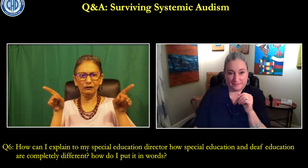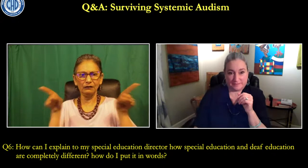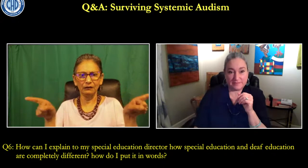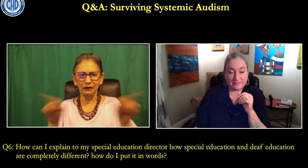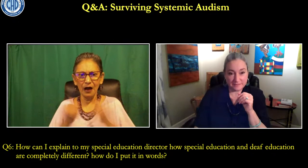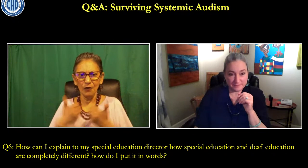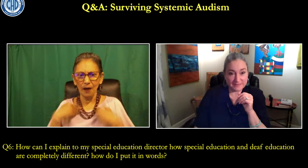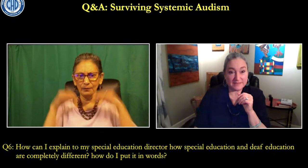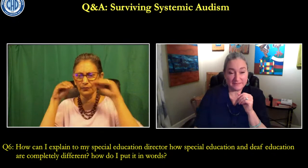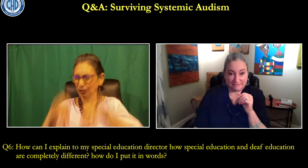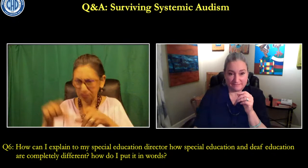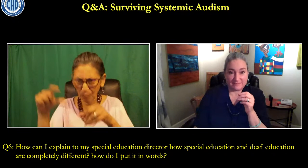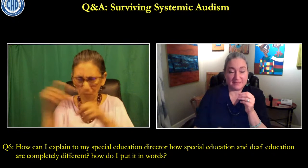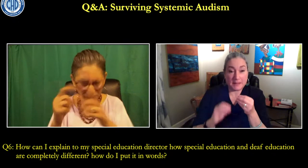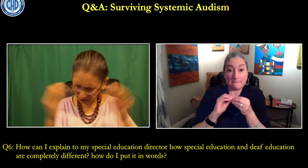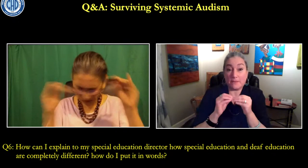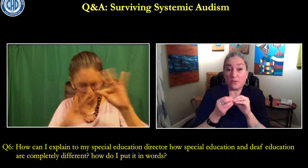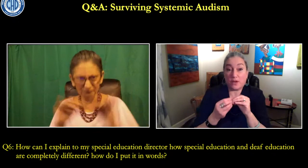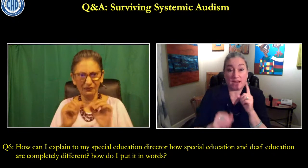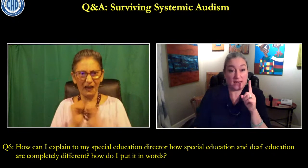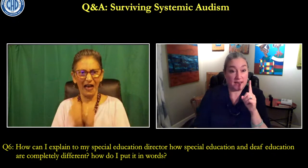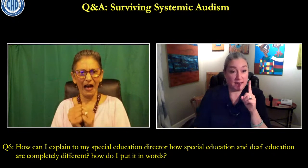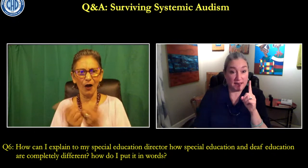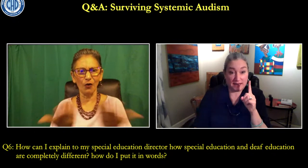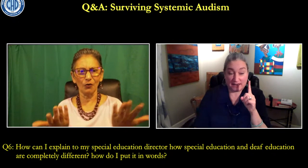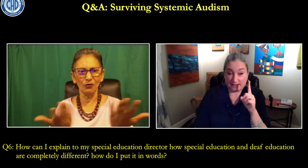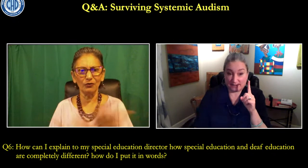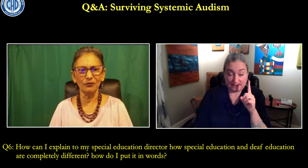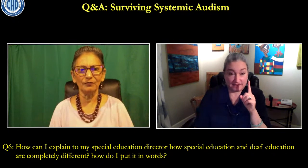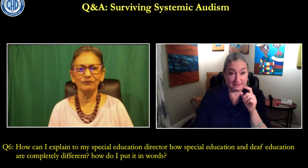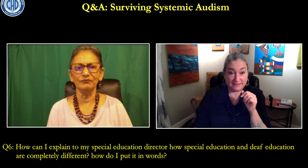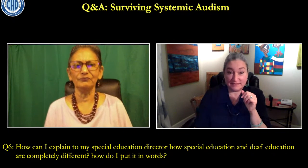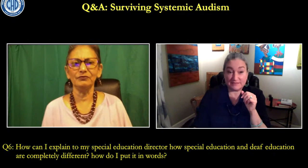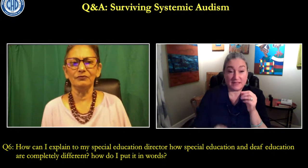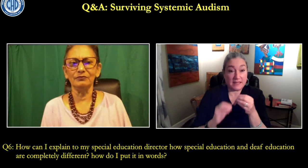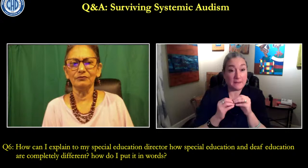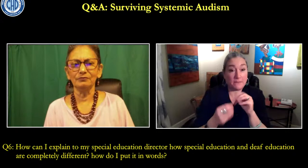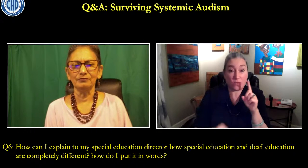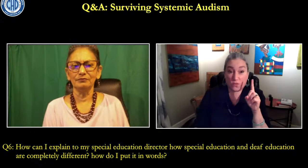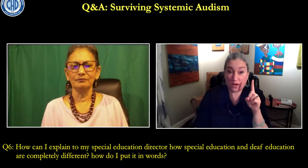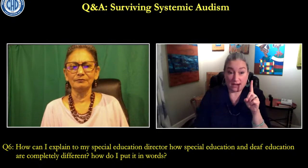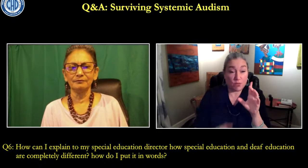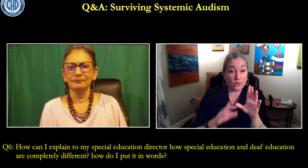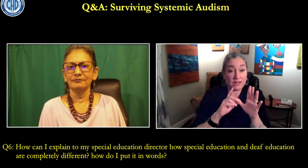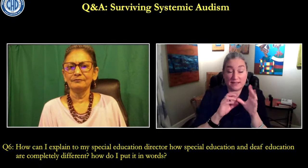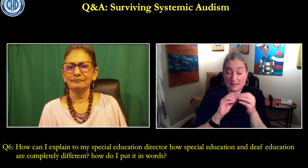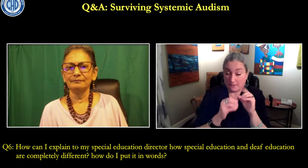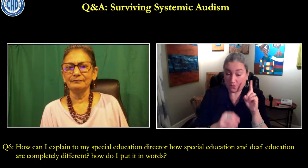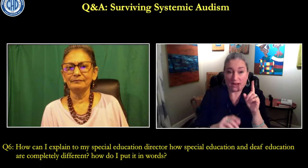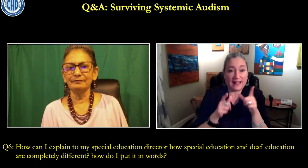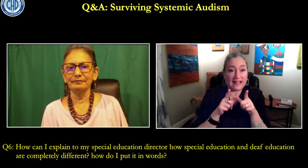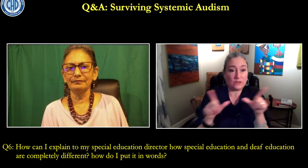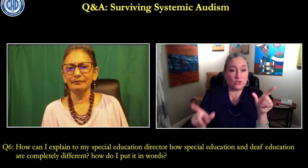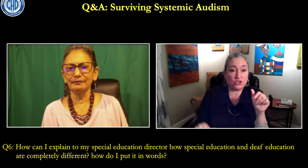are completely different? How do I put it into words?